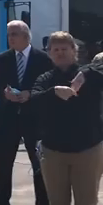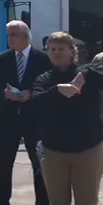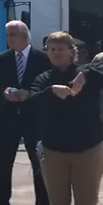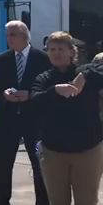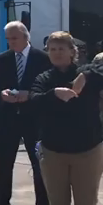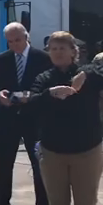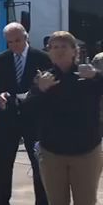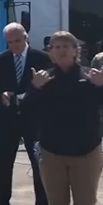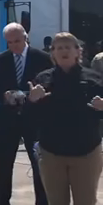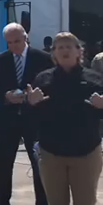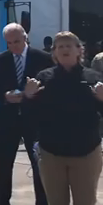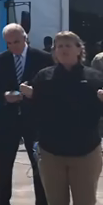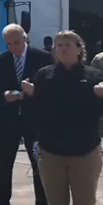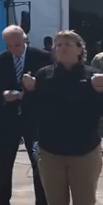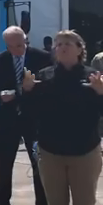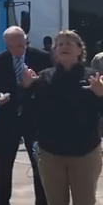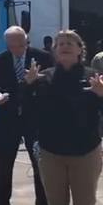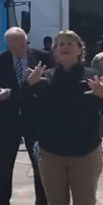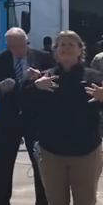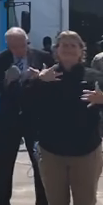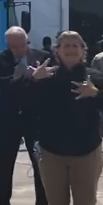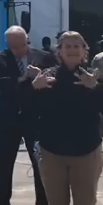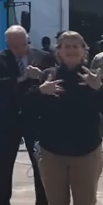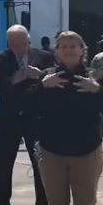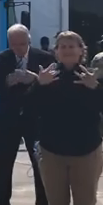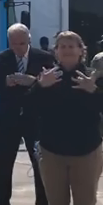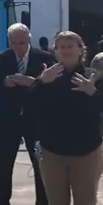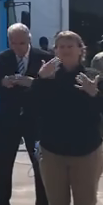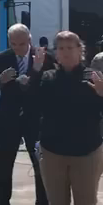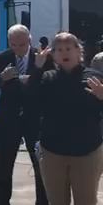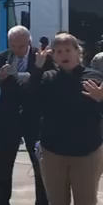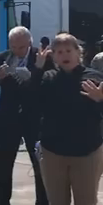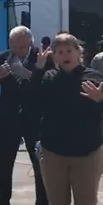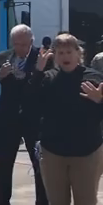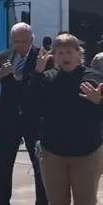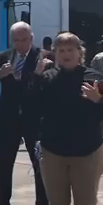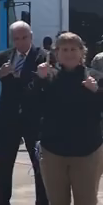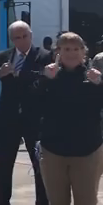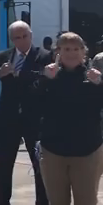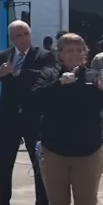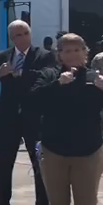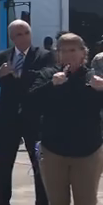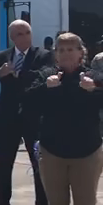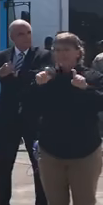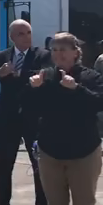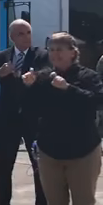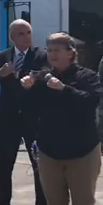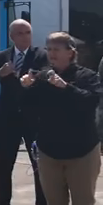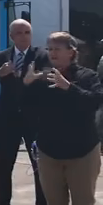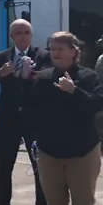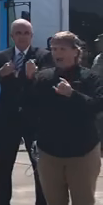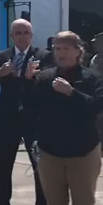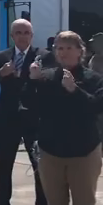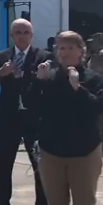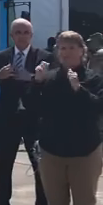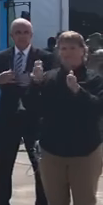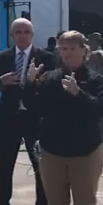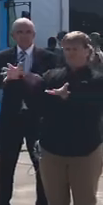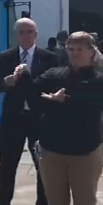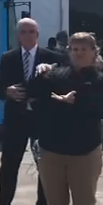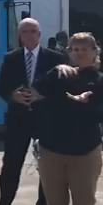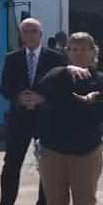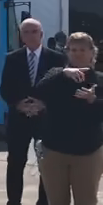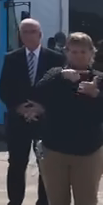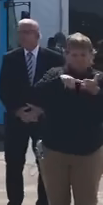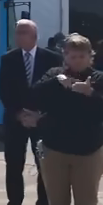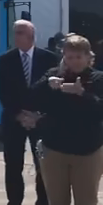Continue to expand not just diagnostic testing, but now serological testing. Last 2 days in